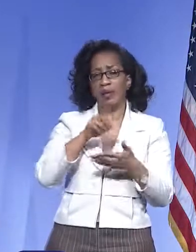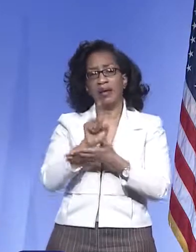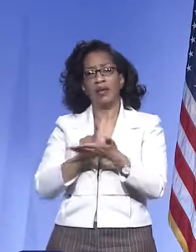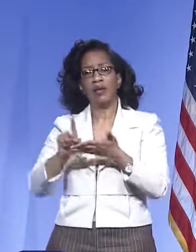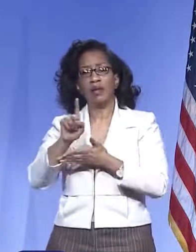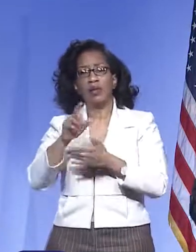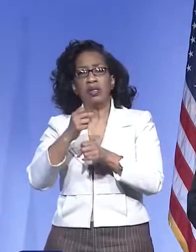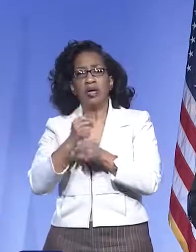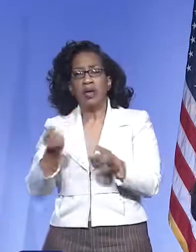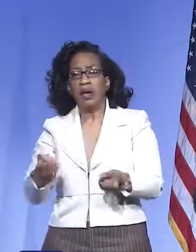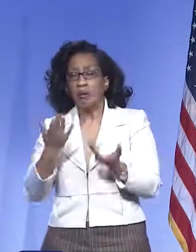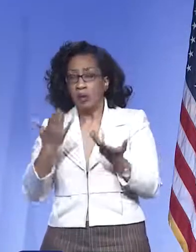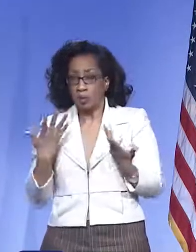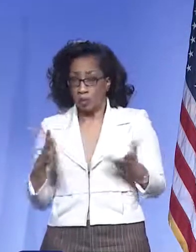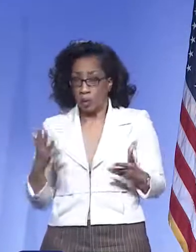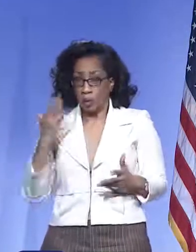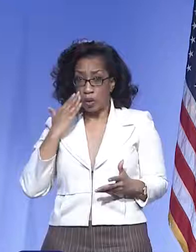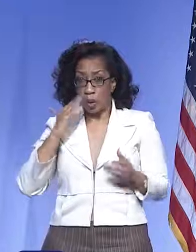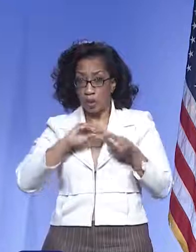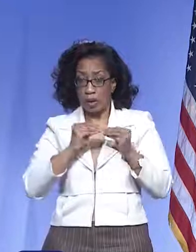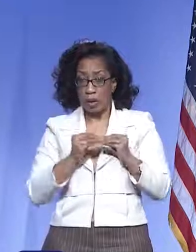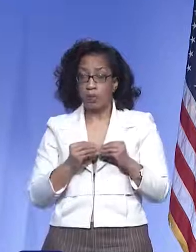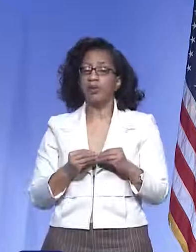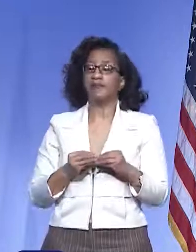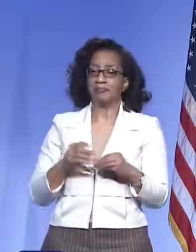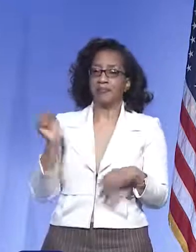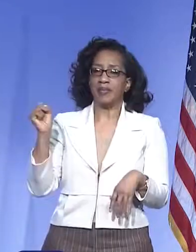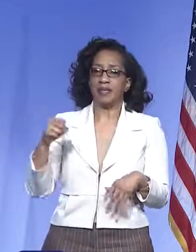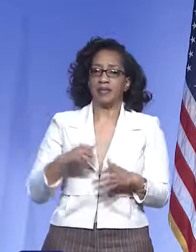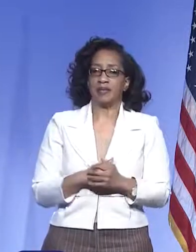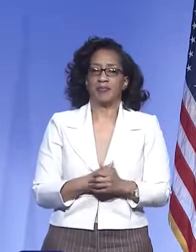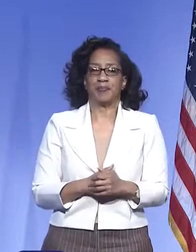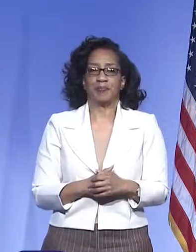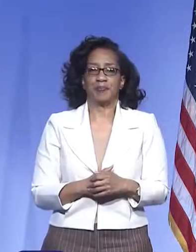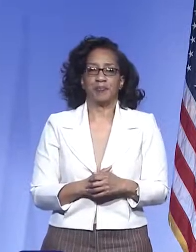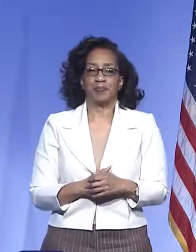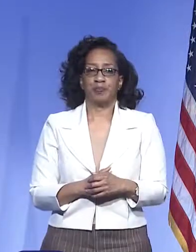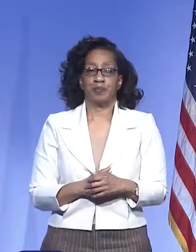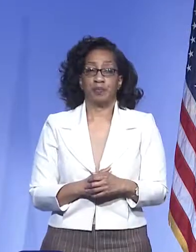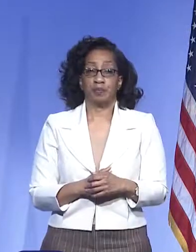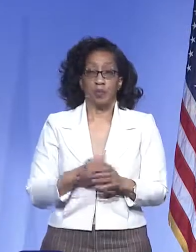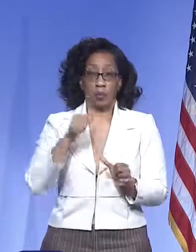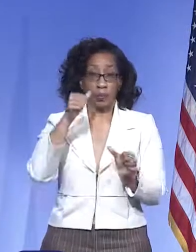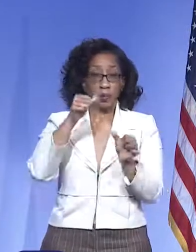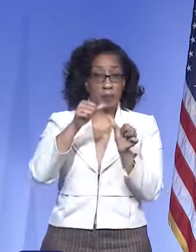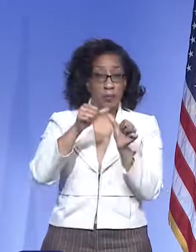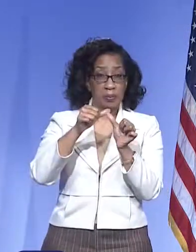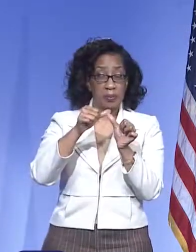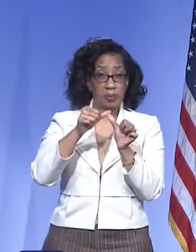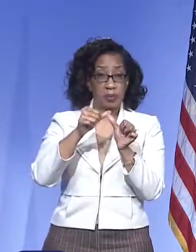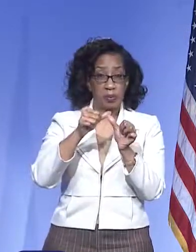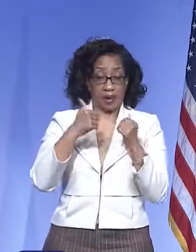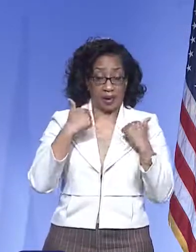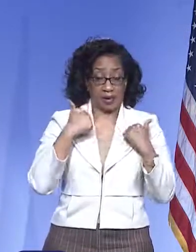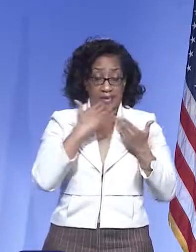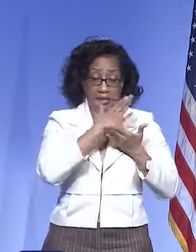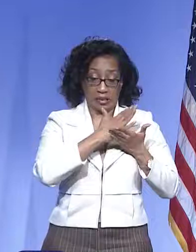next week? Do we know those numbers yet? Yes. So remember, we had some inventory on